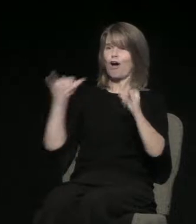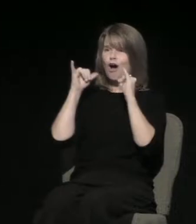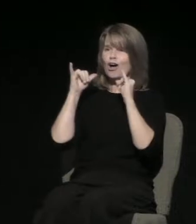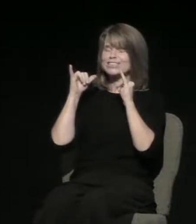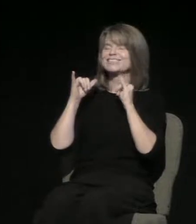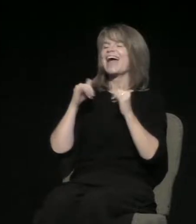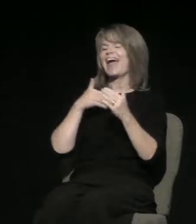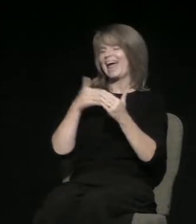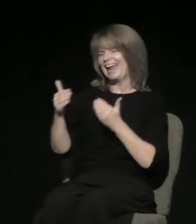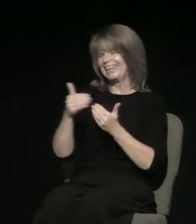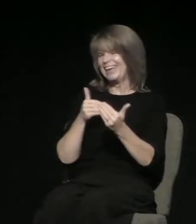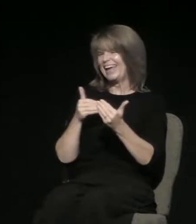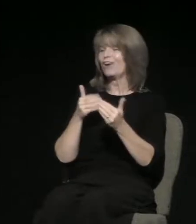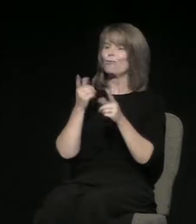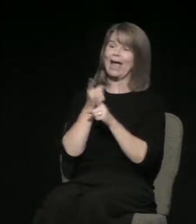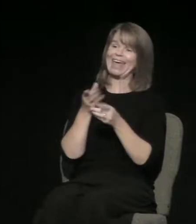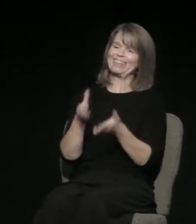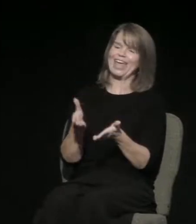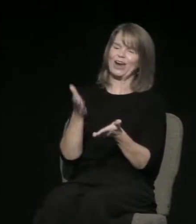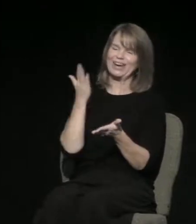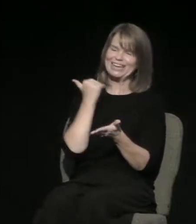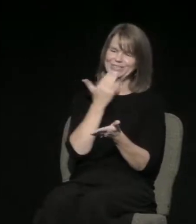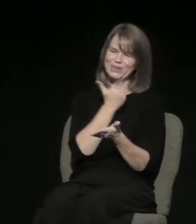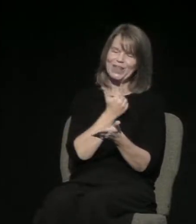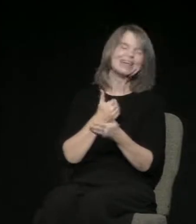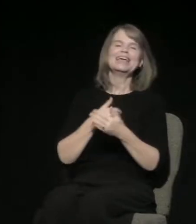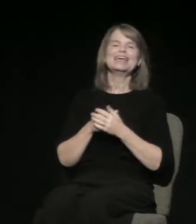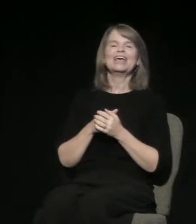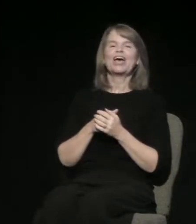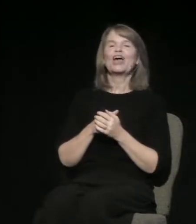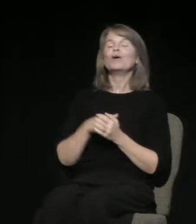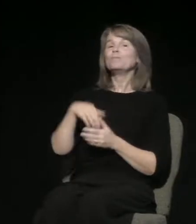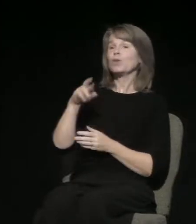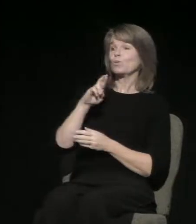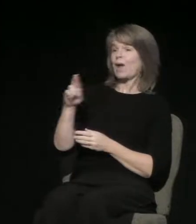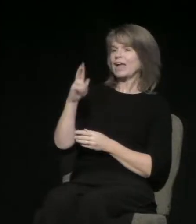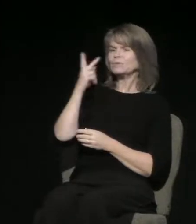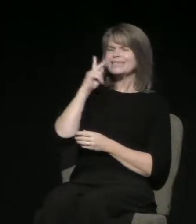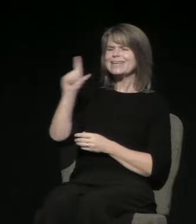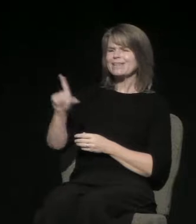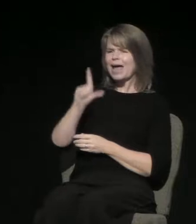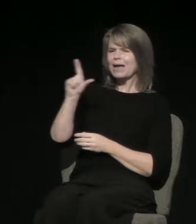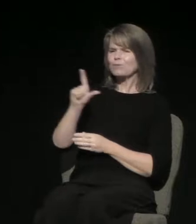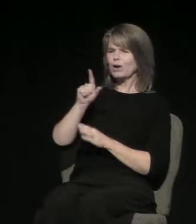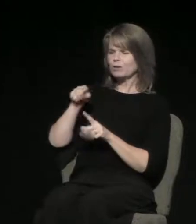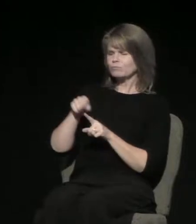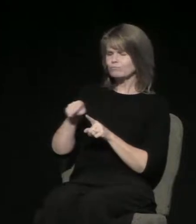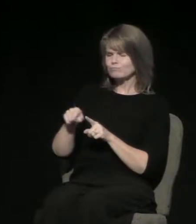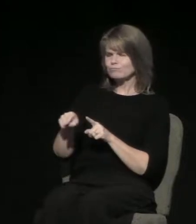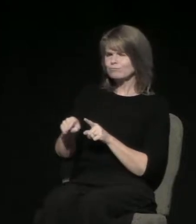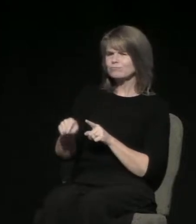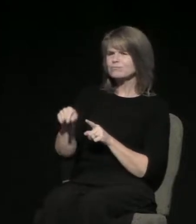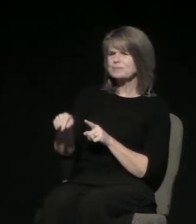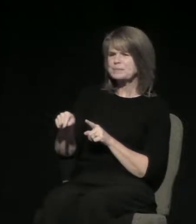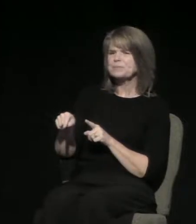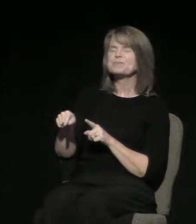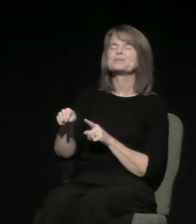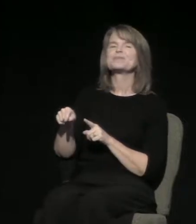Ephesus And this is On the right hand side You see the library Down at the end Of the cardo there